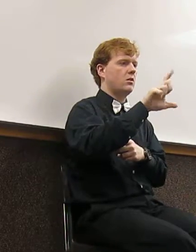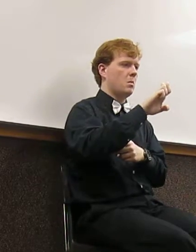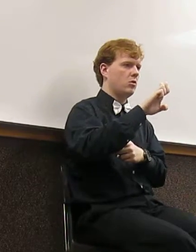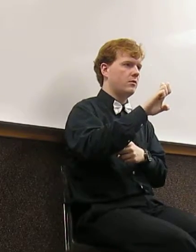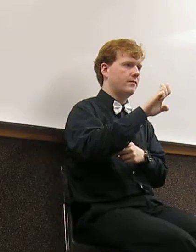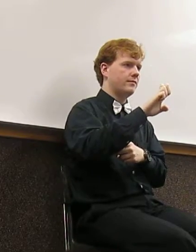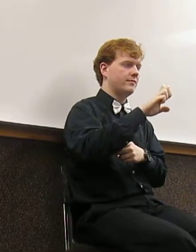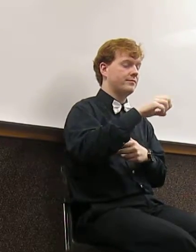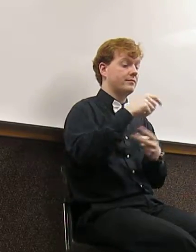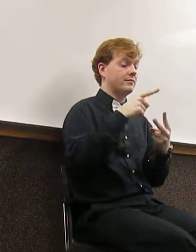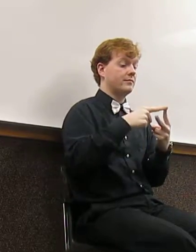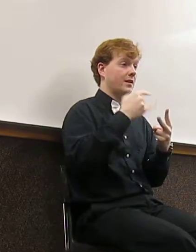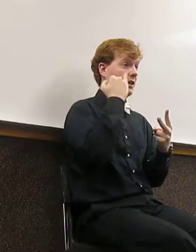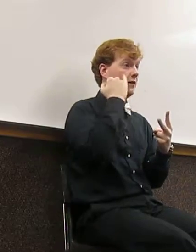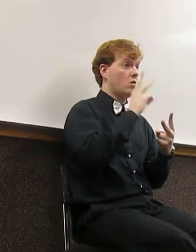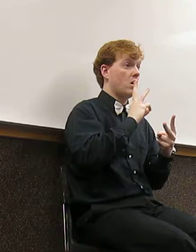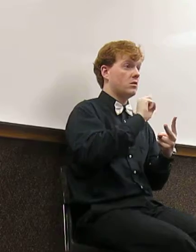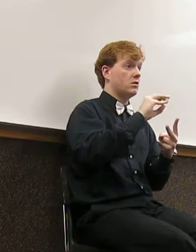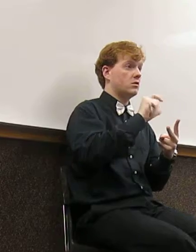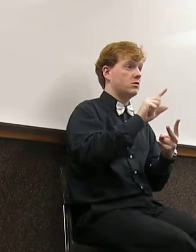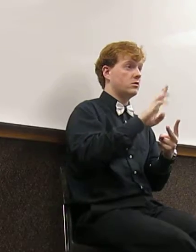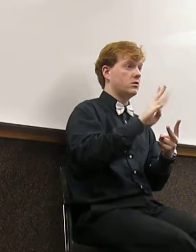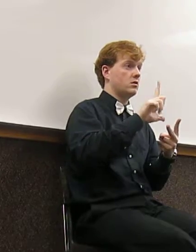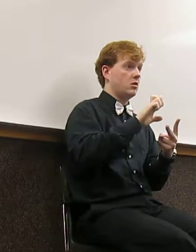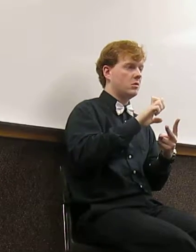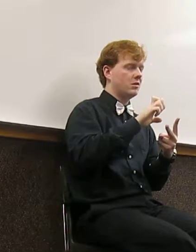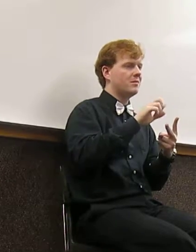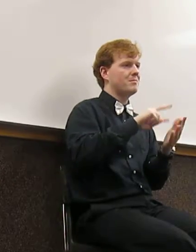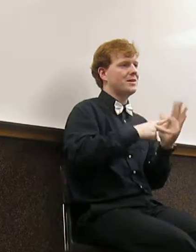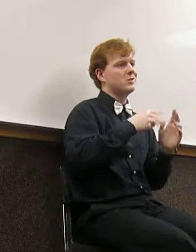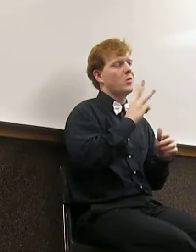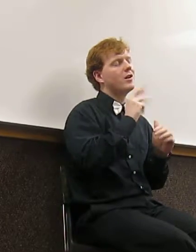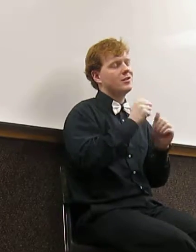in water. Yeah, fat soluble vitamins dissolve in fat.